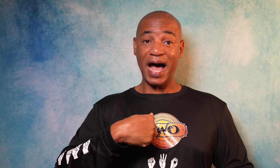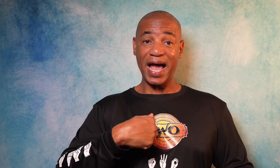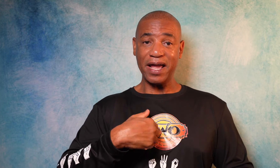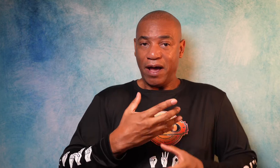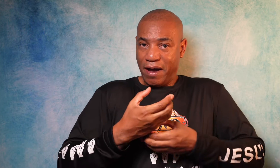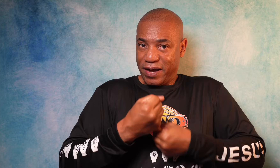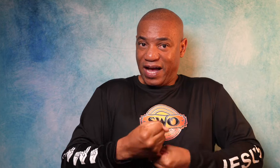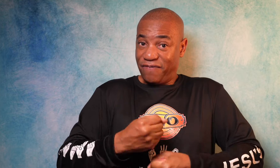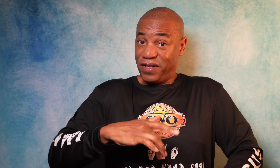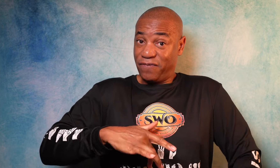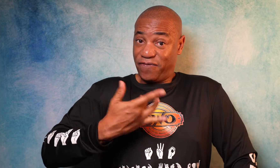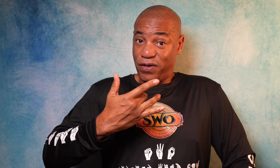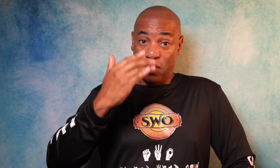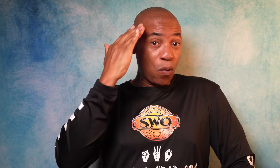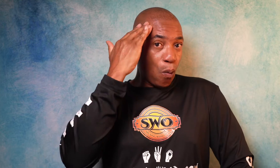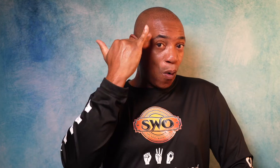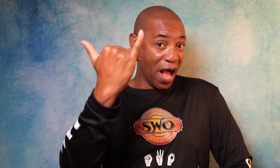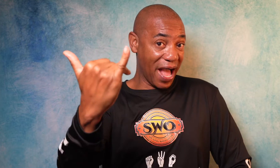I confident feel why.